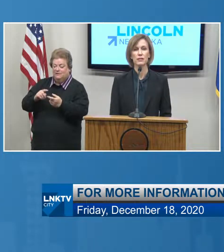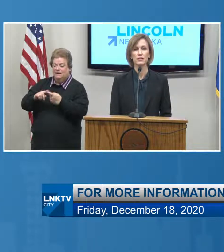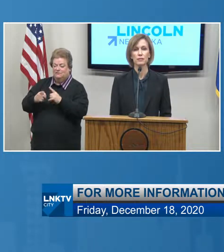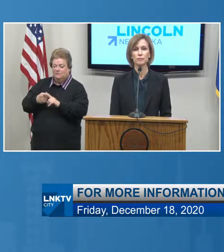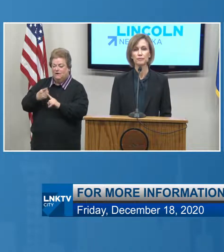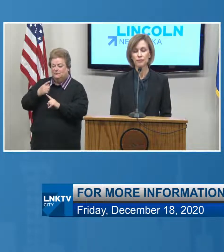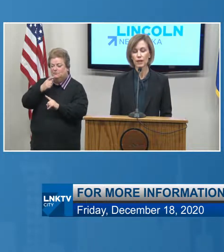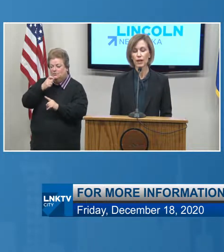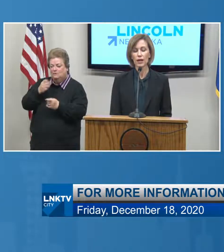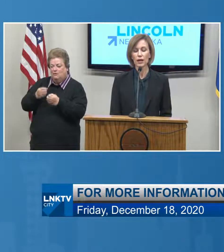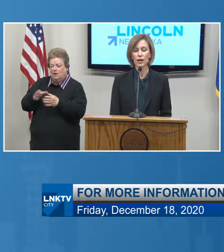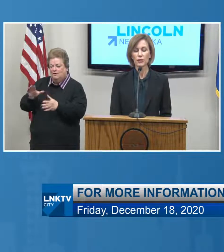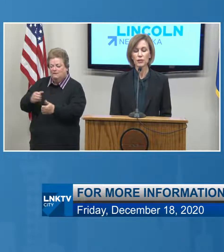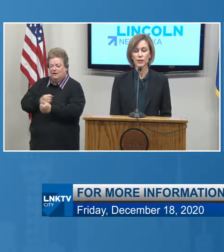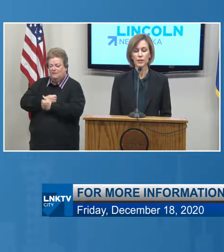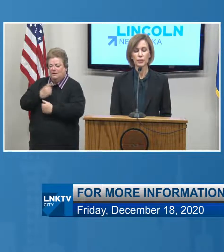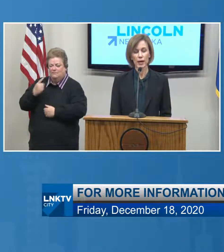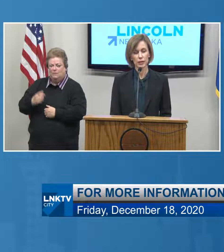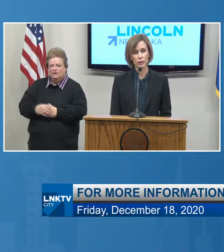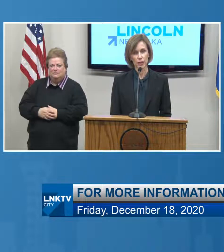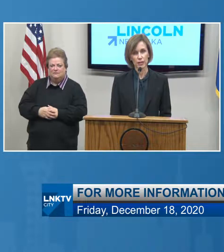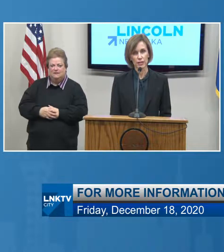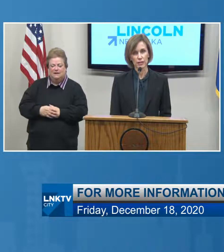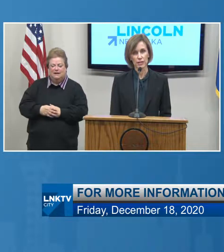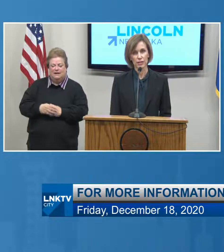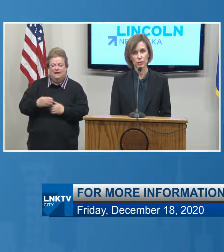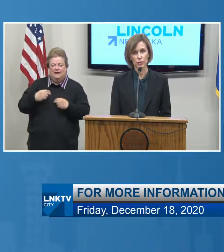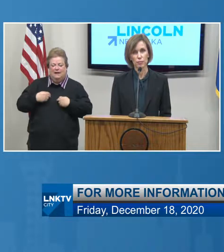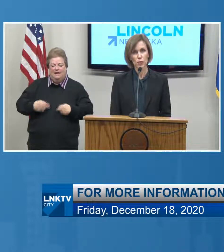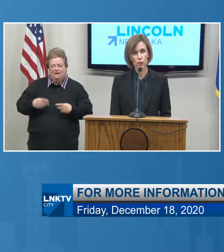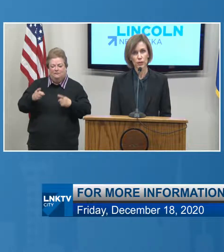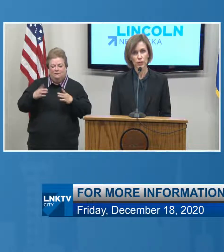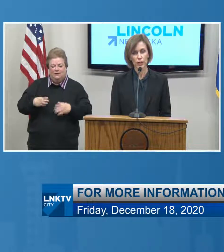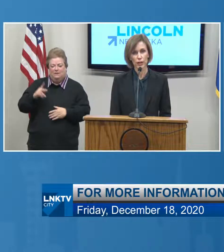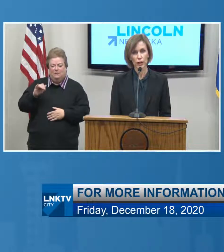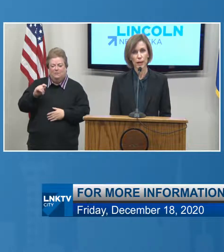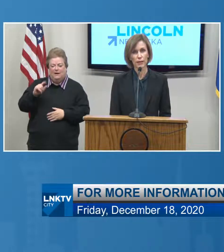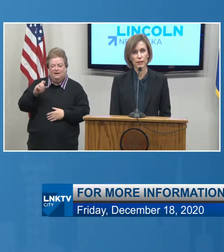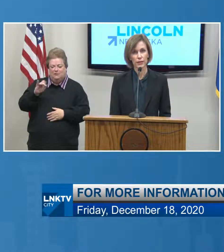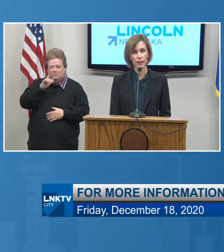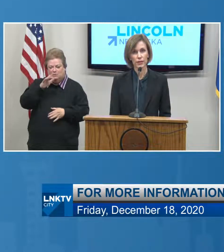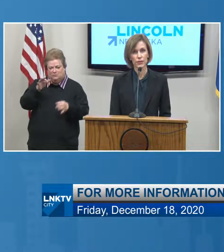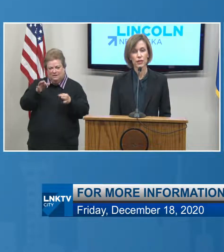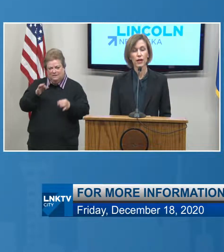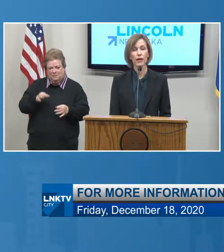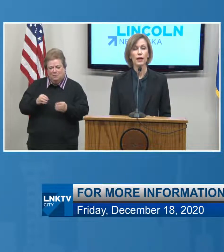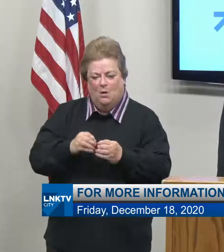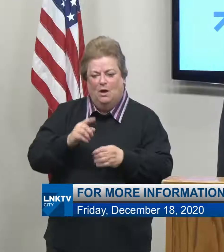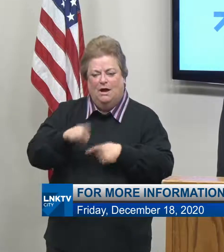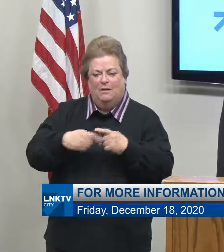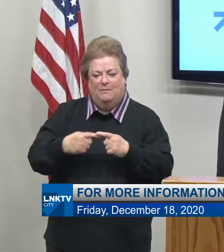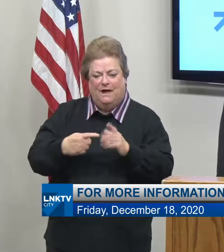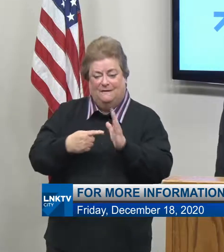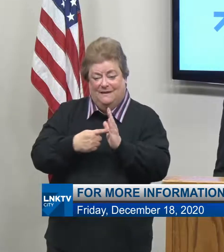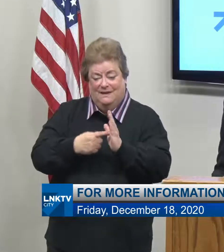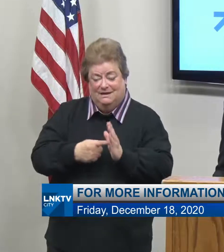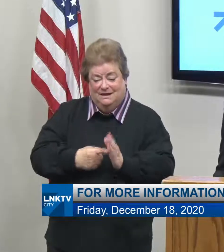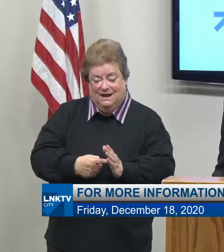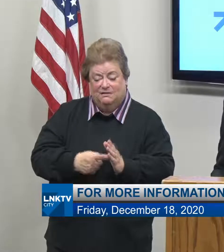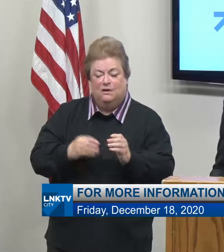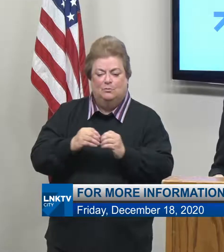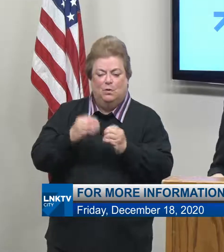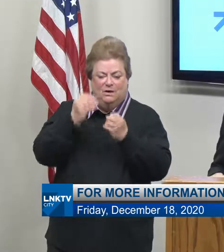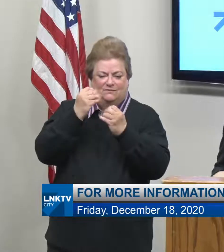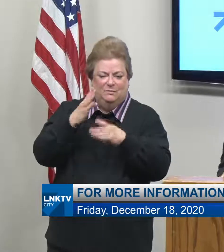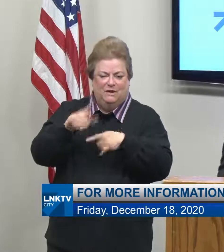this disease. Health Director Pat Lopez is here with more to share about our indicators and more information